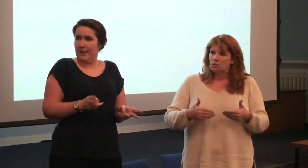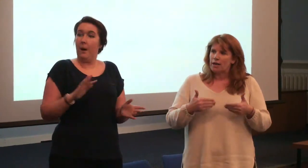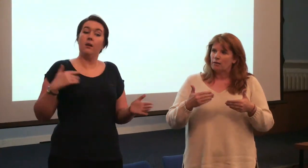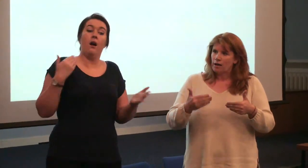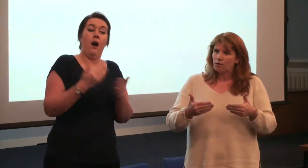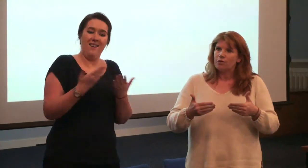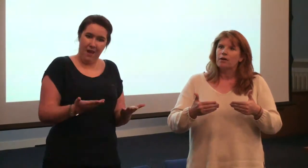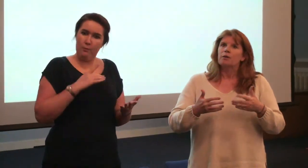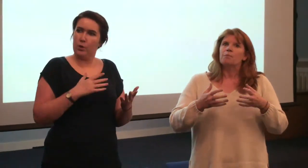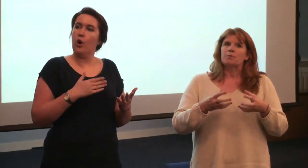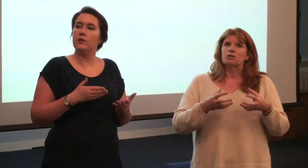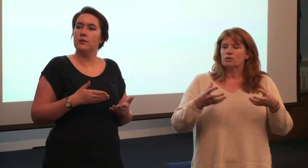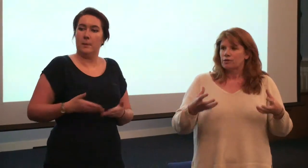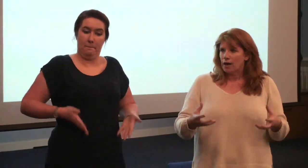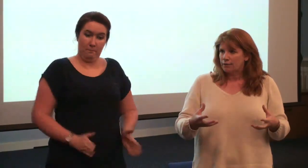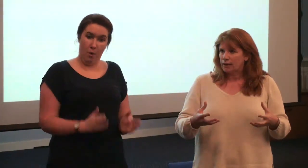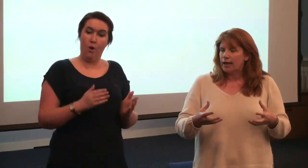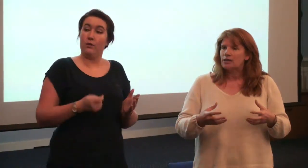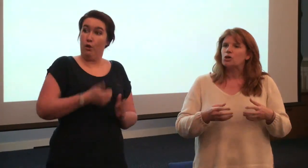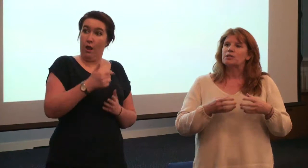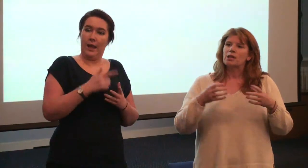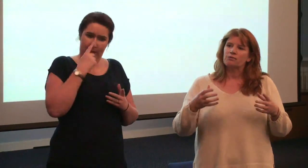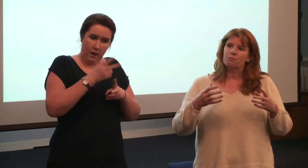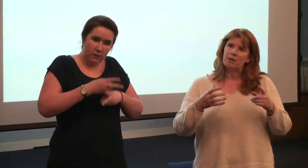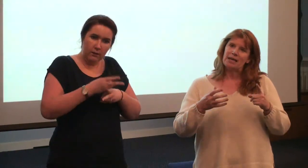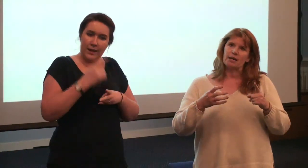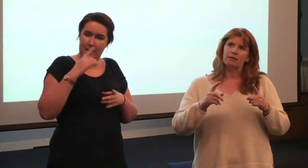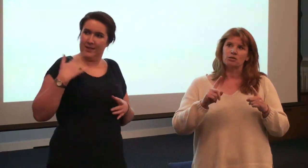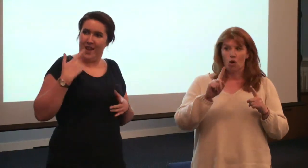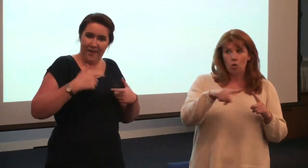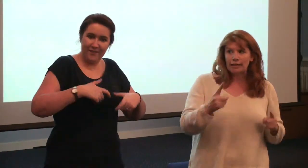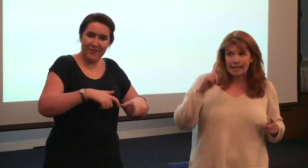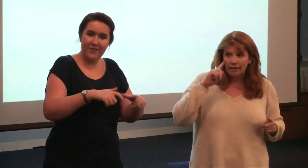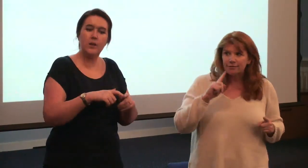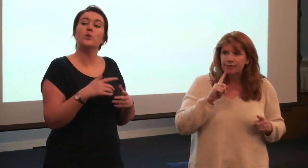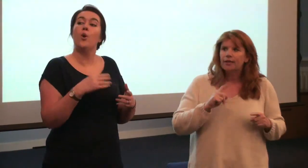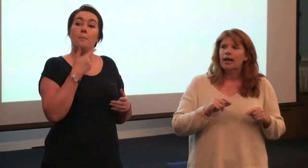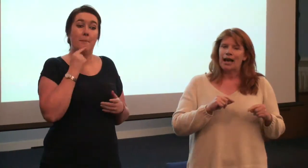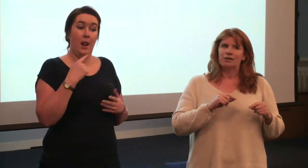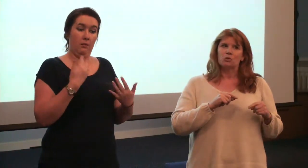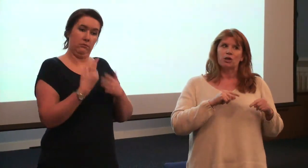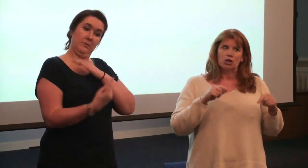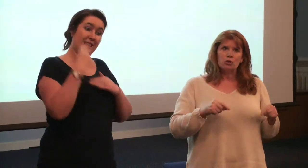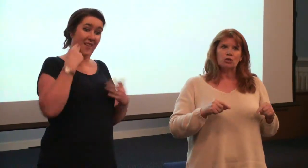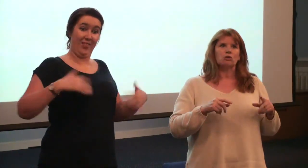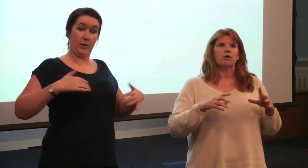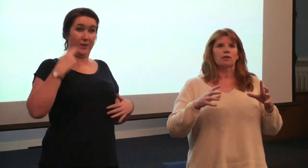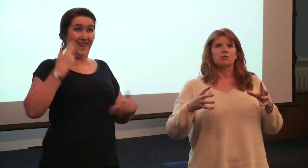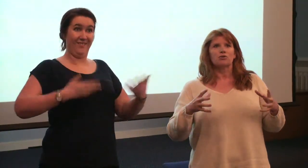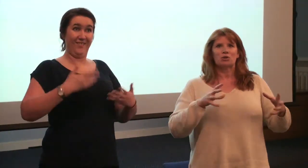neonatal health, babies are surviving. And so instead of being only deaf, as we are used to within sort of those people